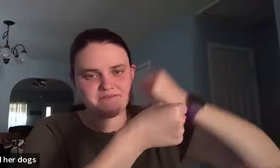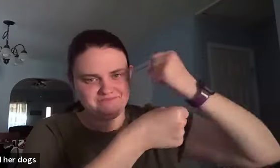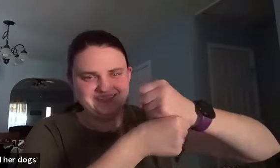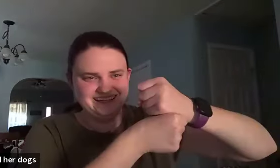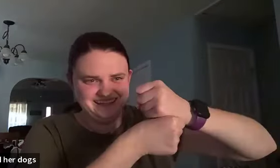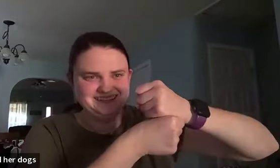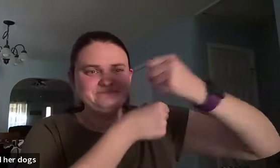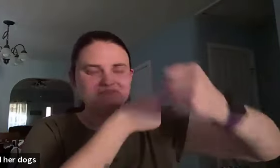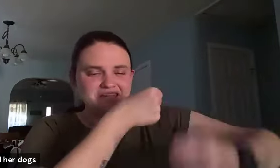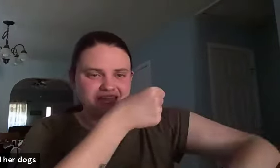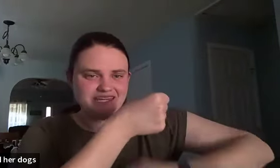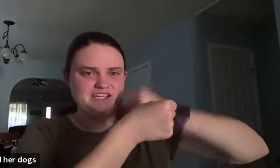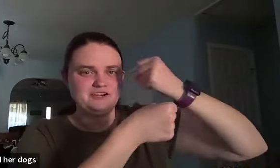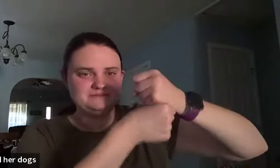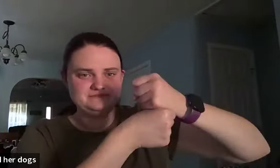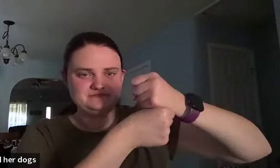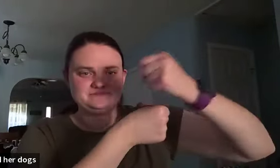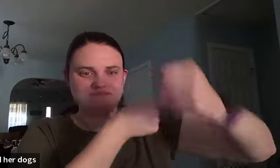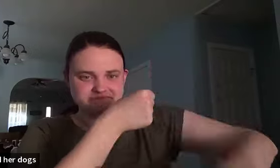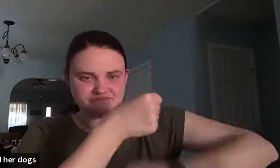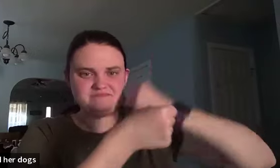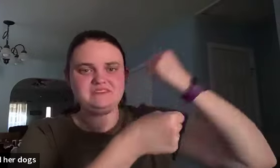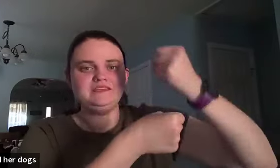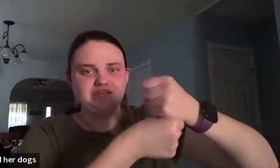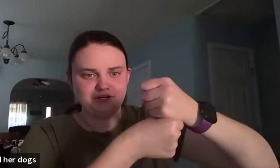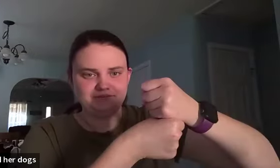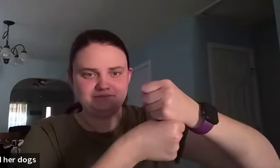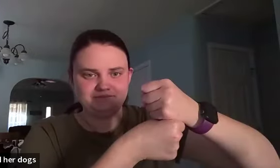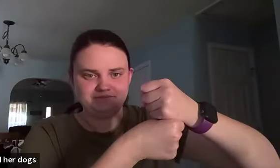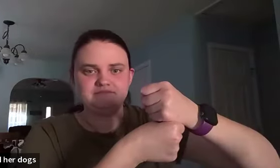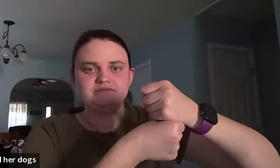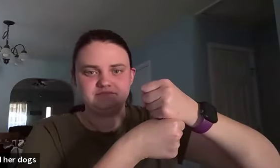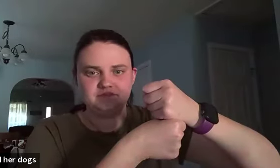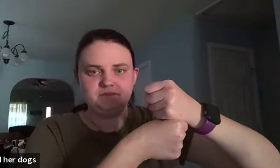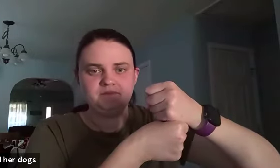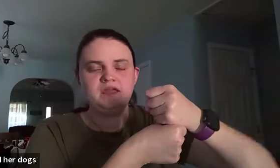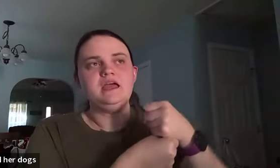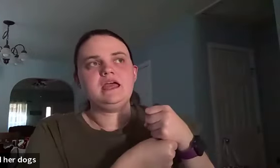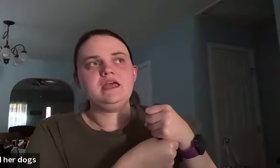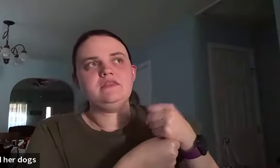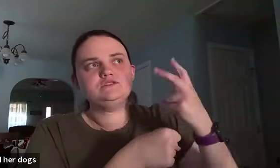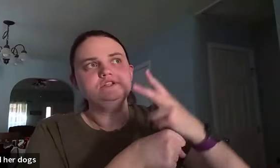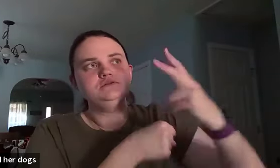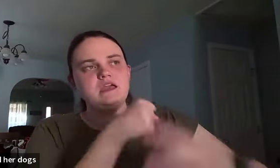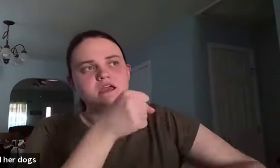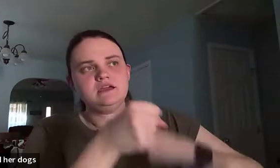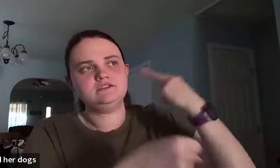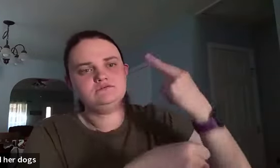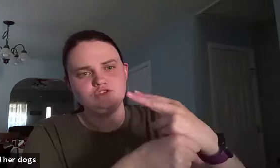time. Year. Year. Okay. This one you can